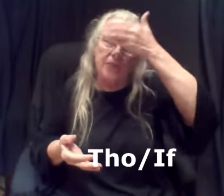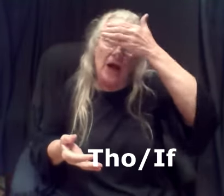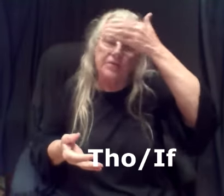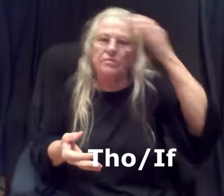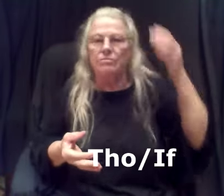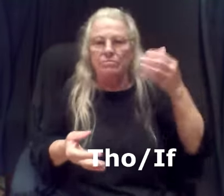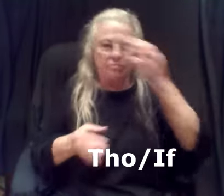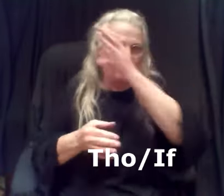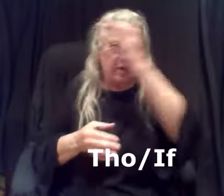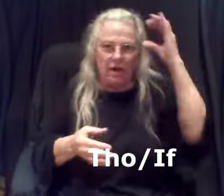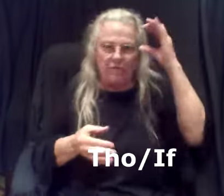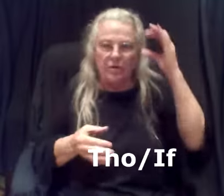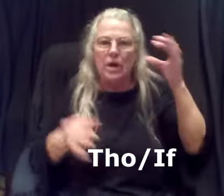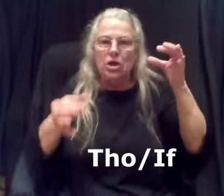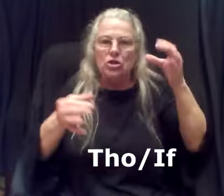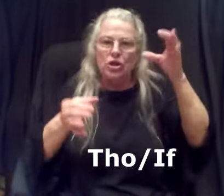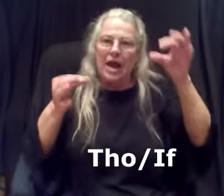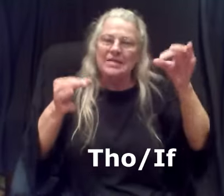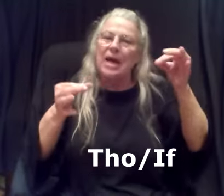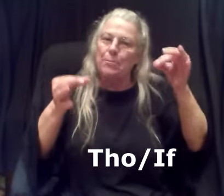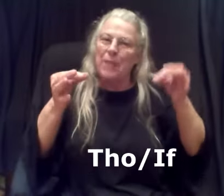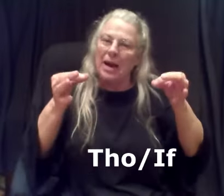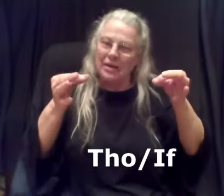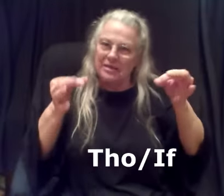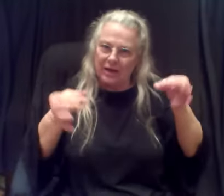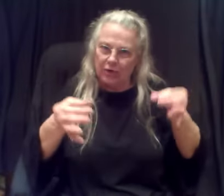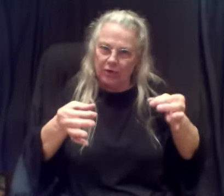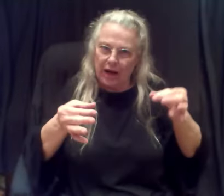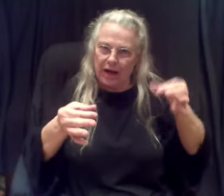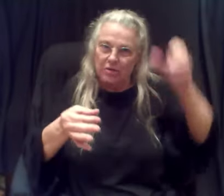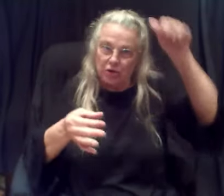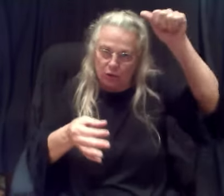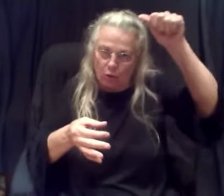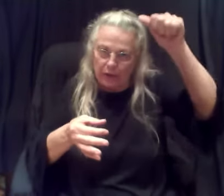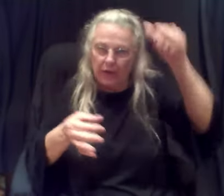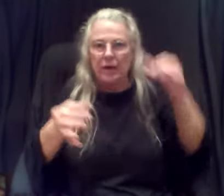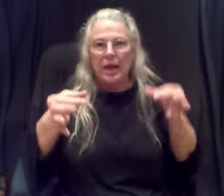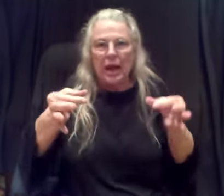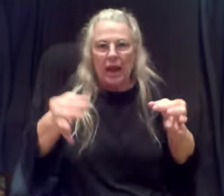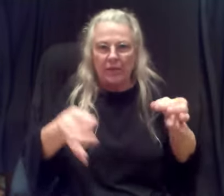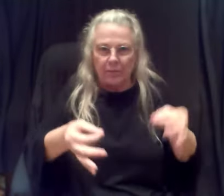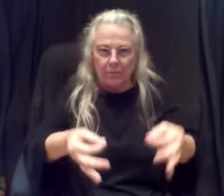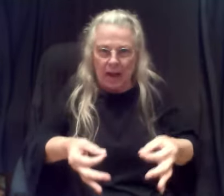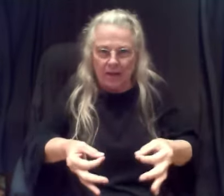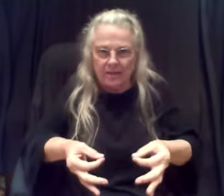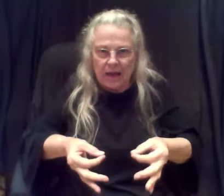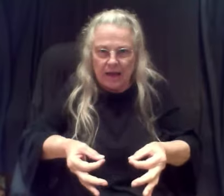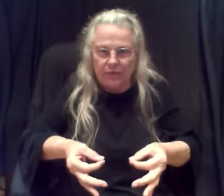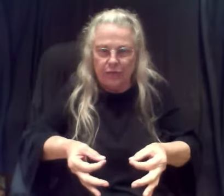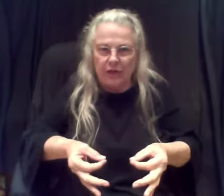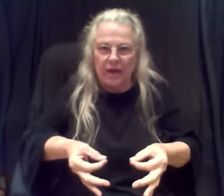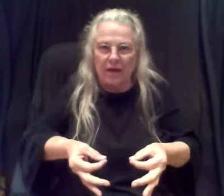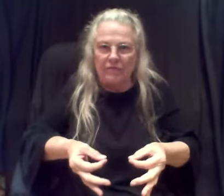eyes covered, she has that balance in her hand. She's holding it. And the balance, if you think of the